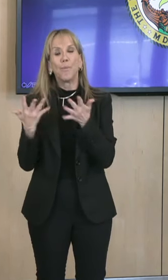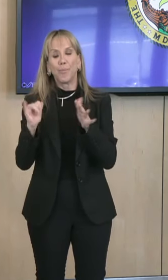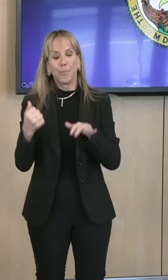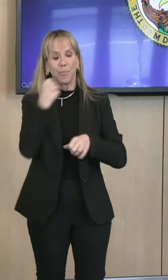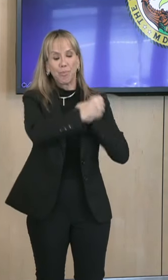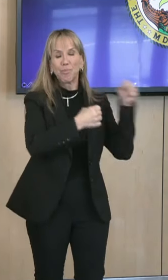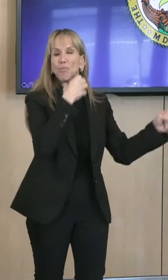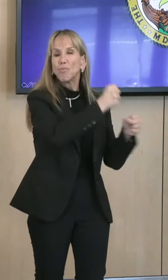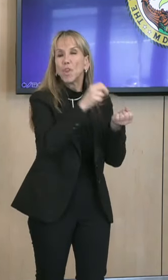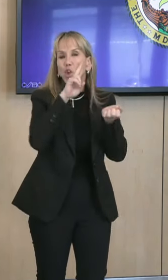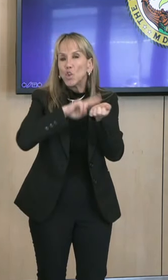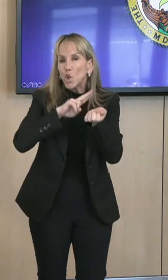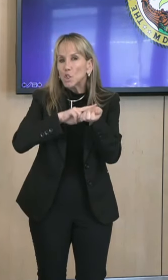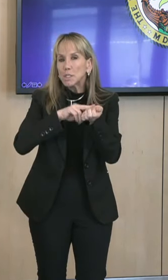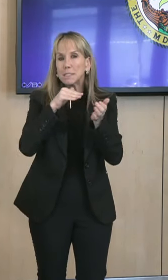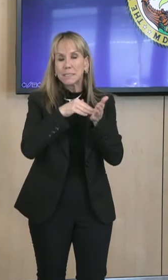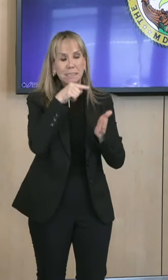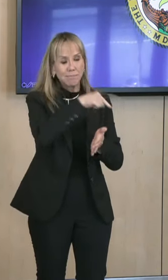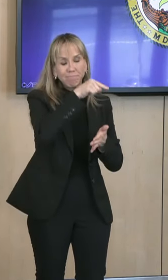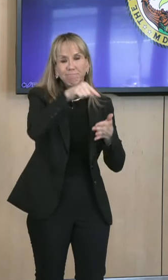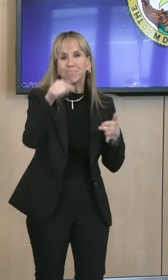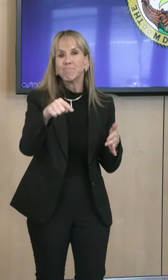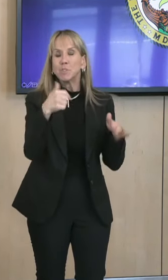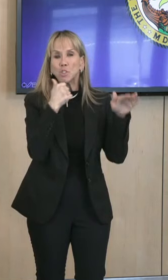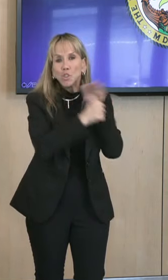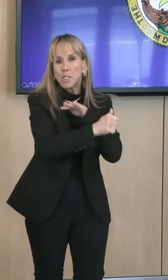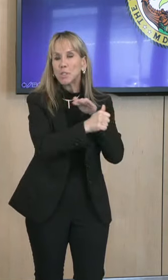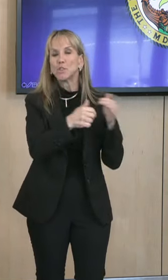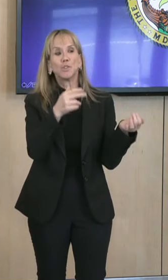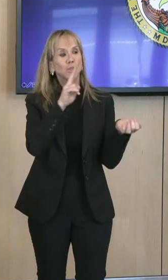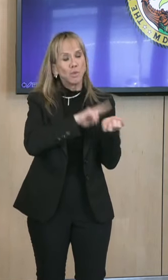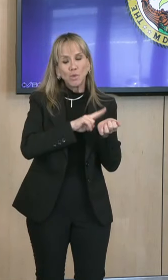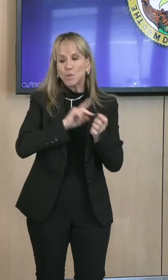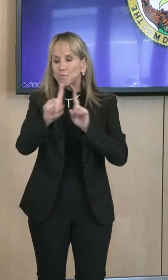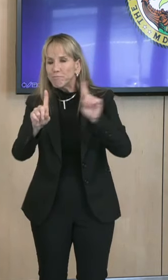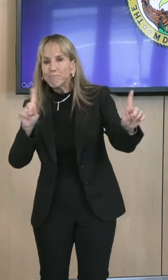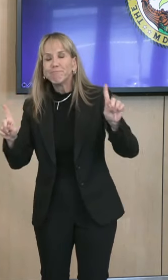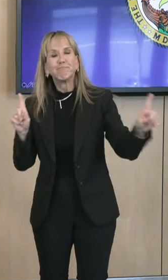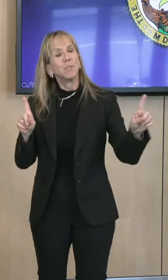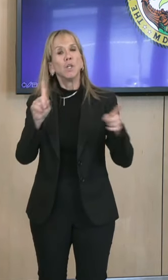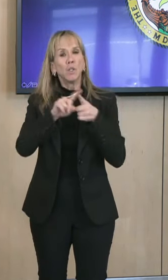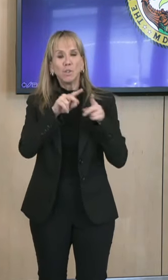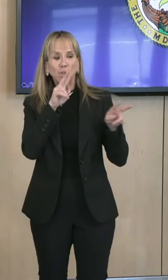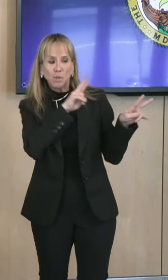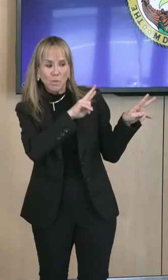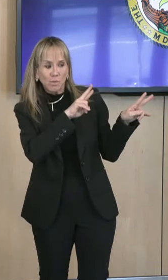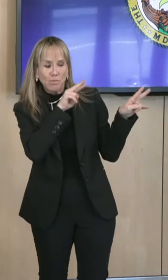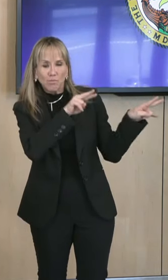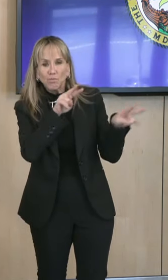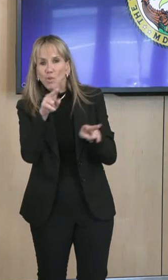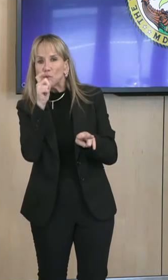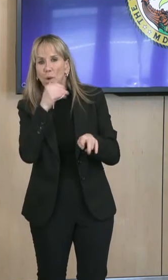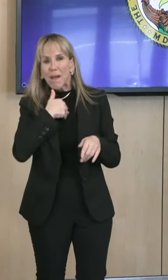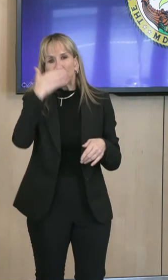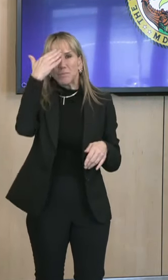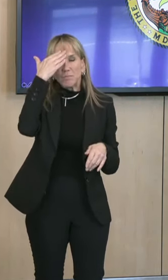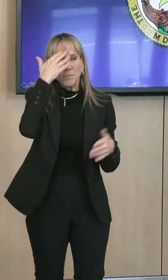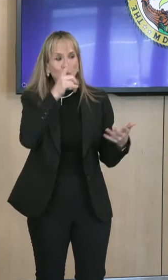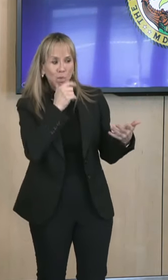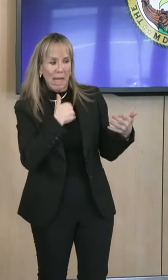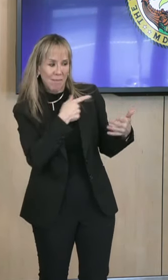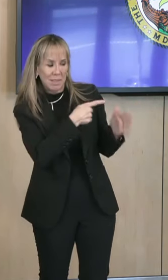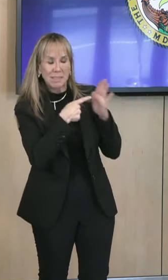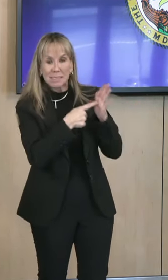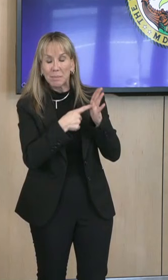shelters, public health nurses and homeless outreach teams looking for temperature, symptoms and signs, along with the motel rooms that be available. But